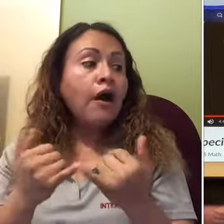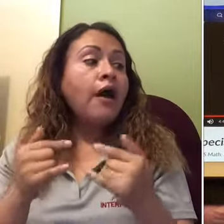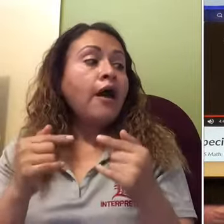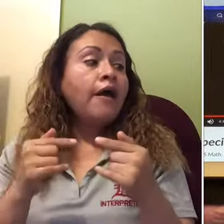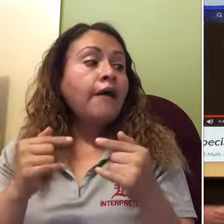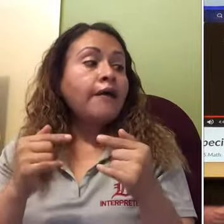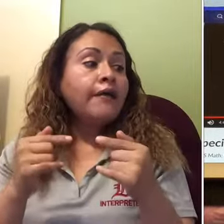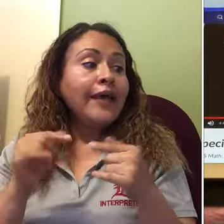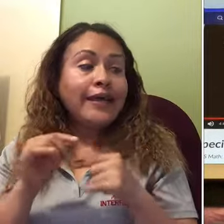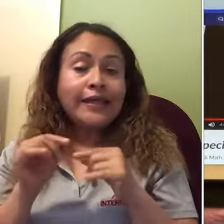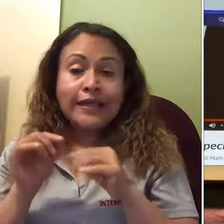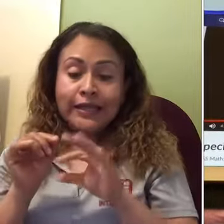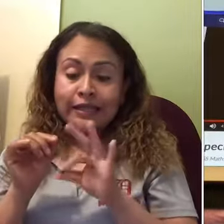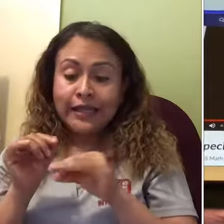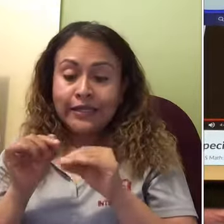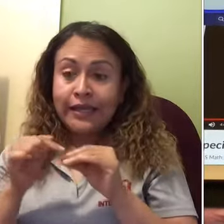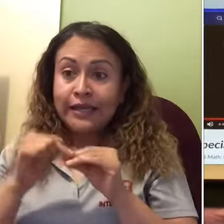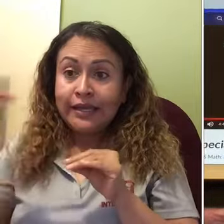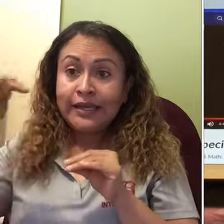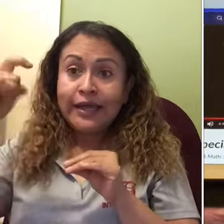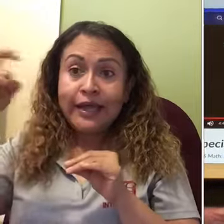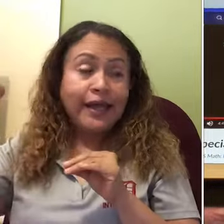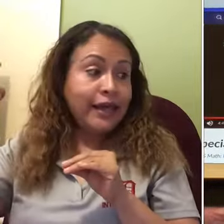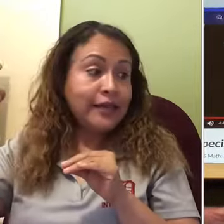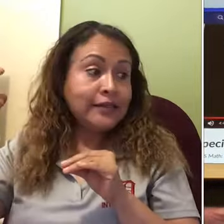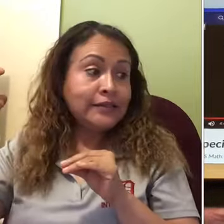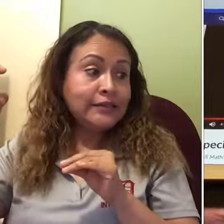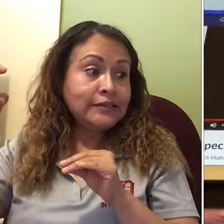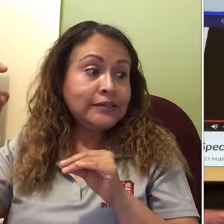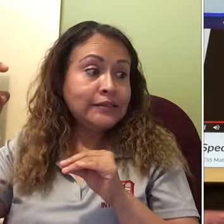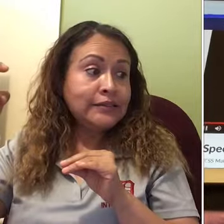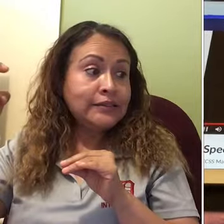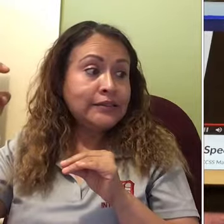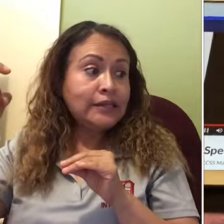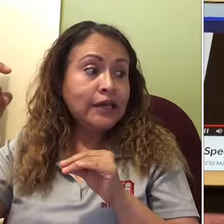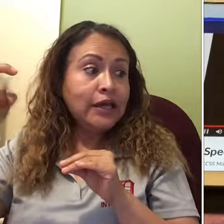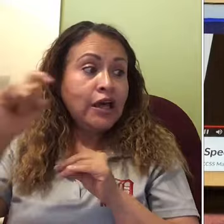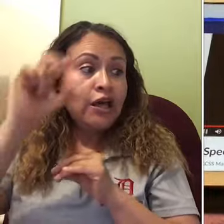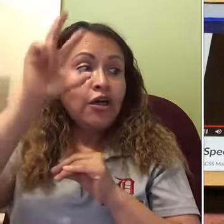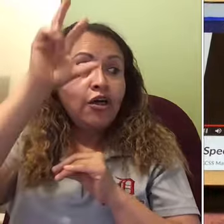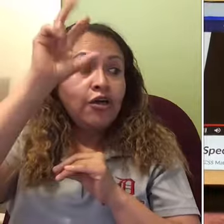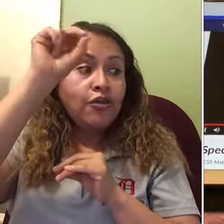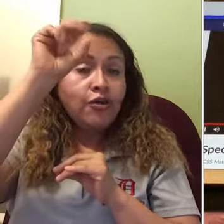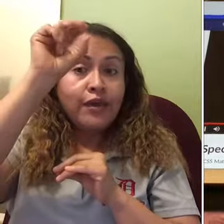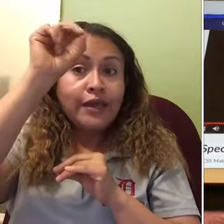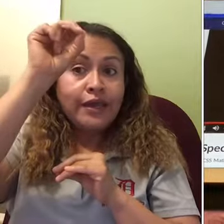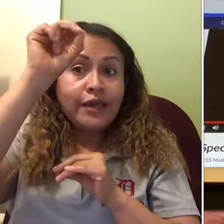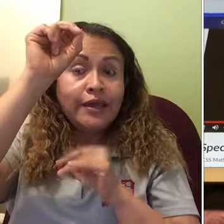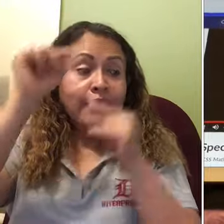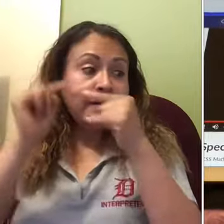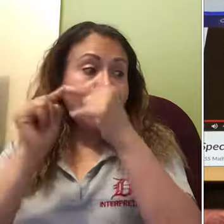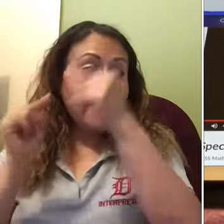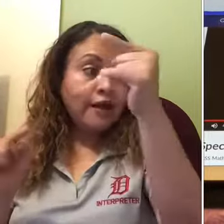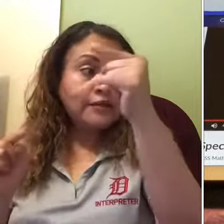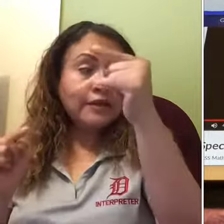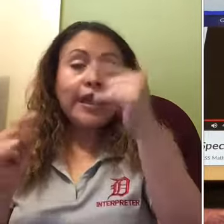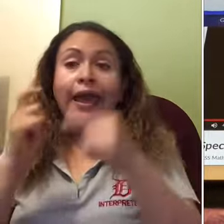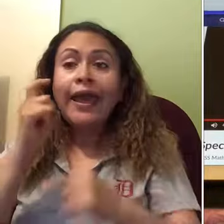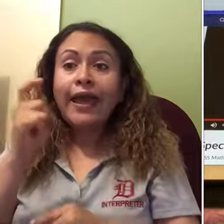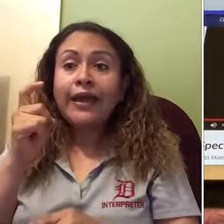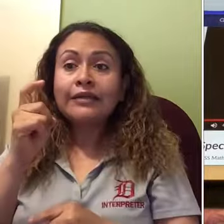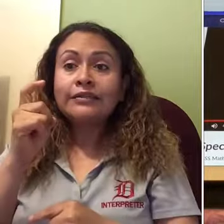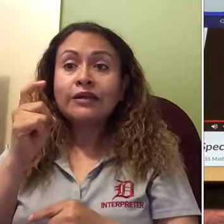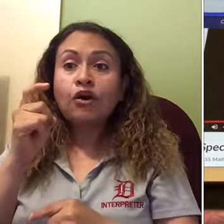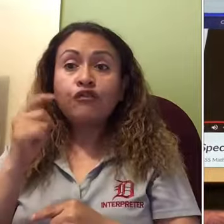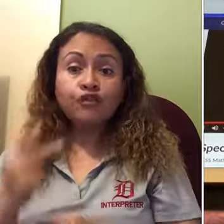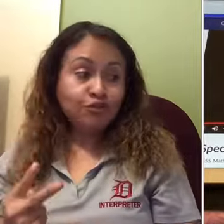the 90-degree side is x, that the side opposite the 30-degree side is going to be x over 2. That's what we showed right over here. Now